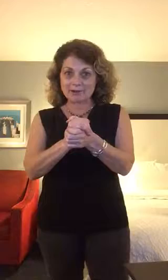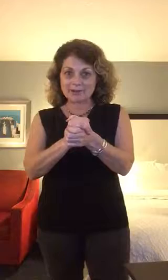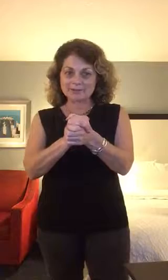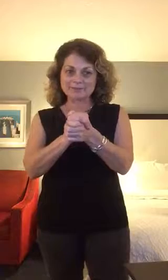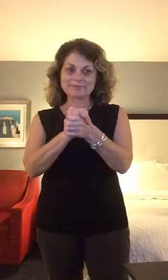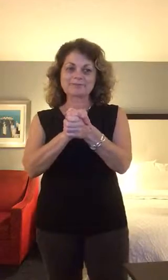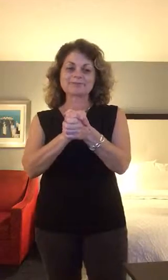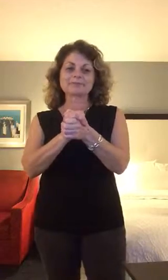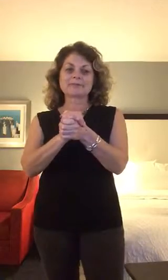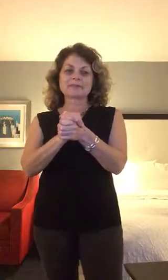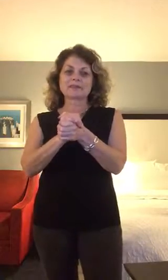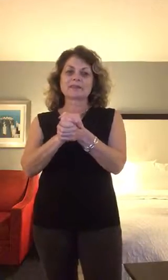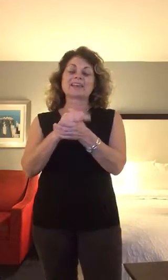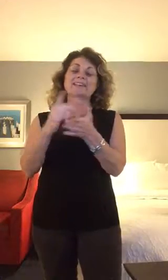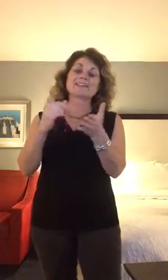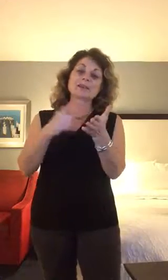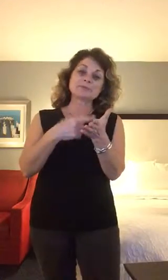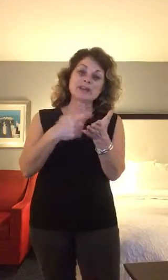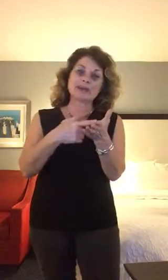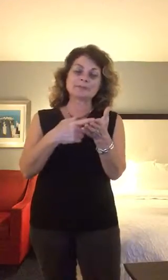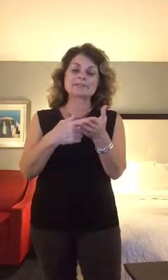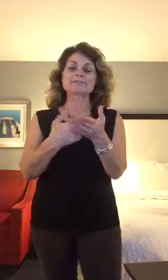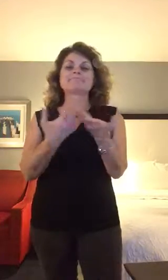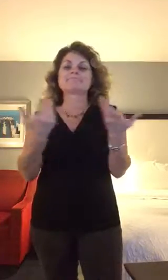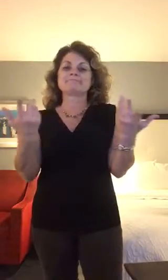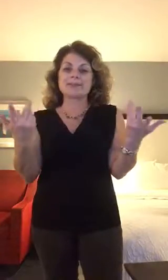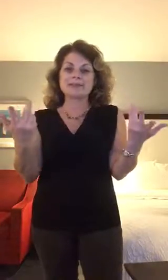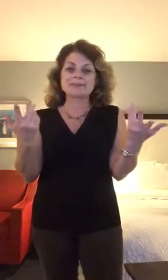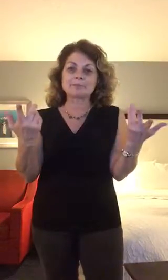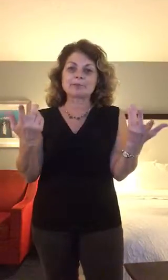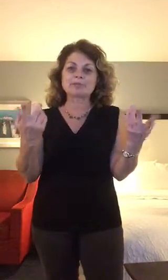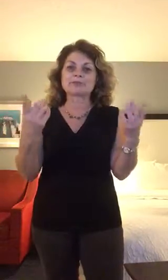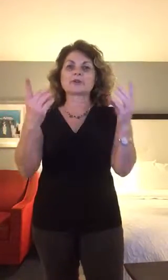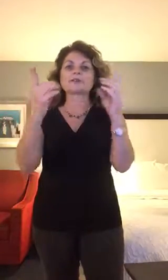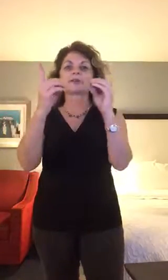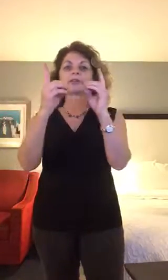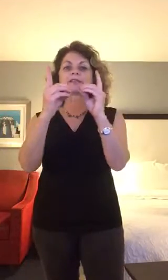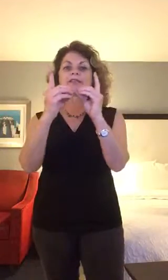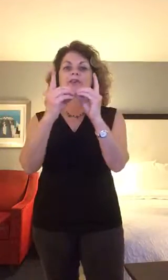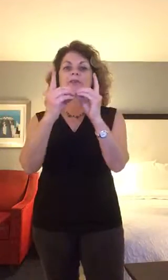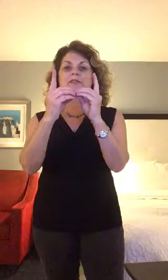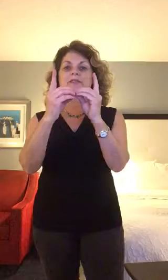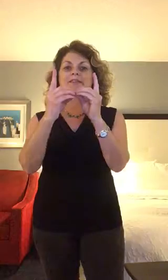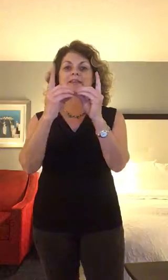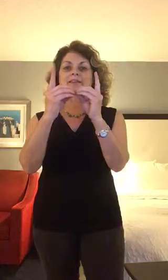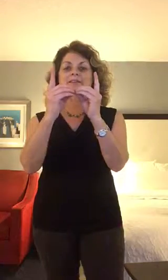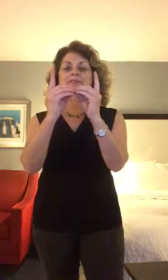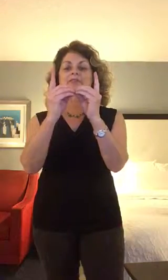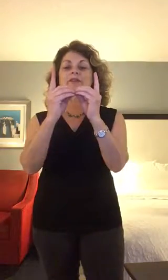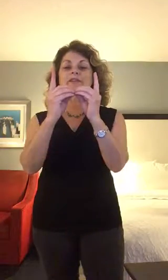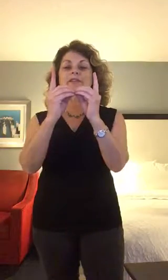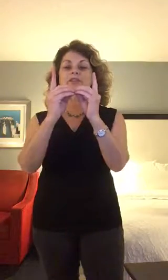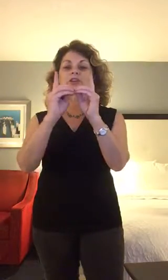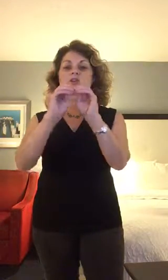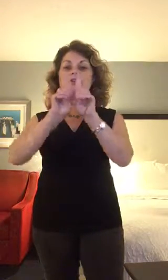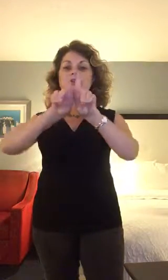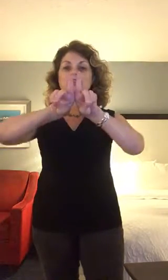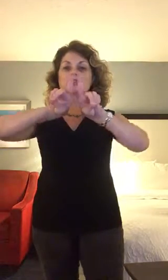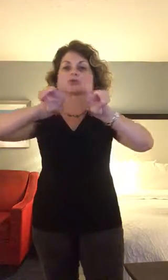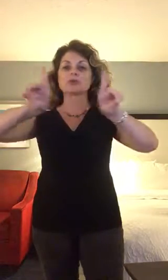married, and sometimes ends up in divorce. So we're going to start with this date. They're facing each other. They're going to turn